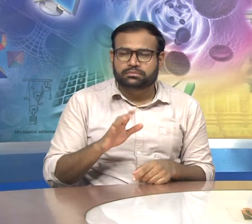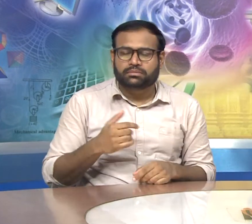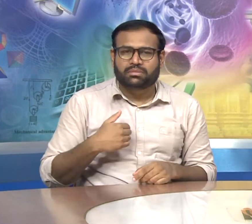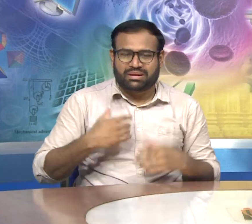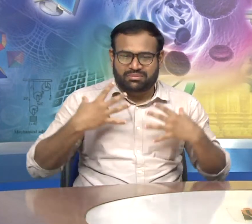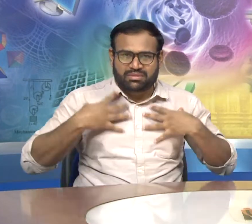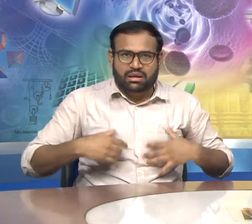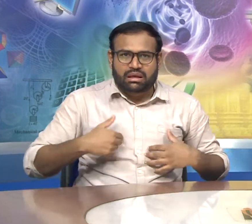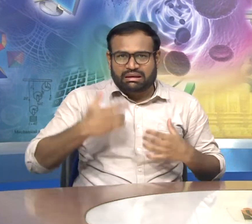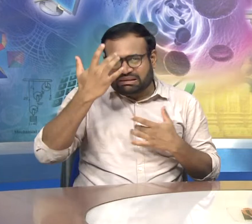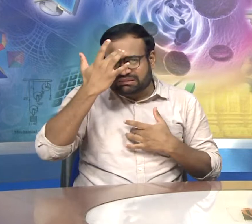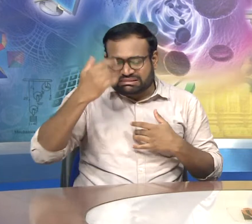For example,